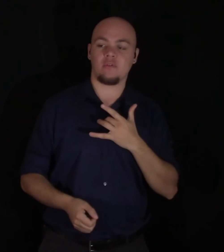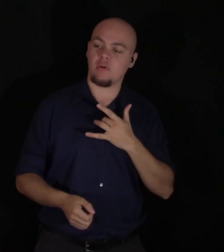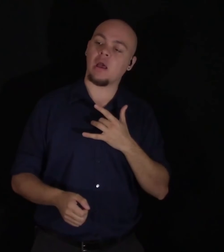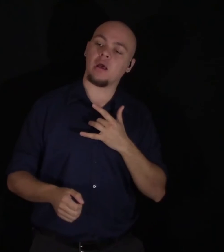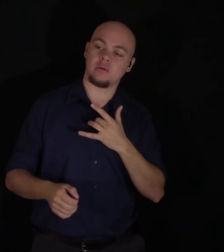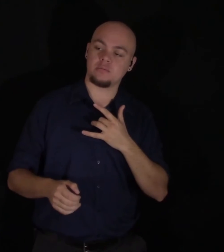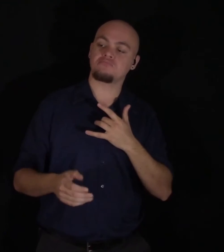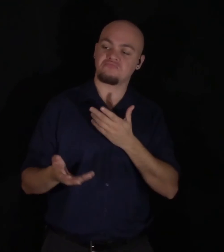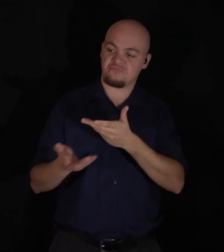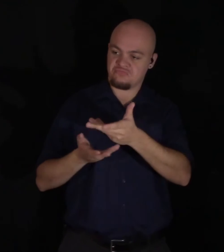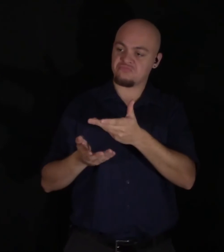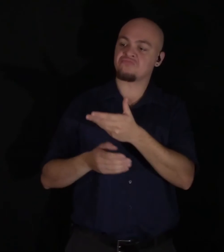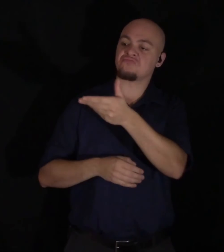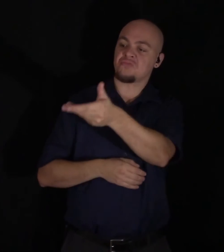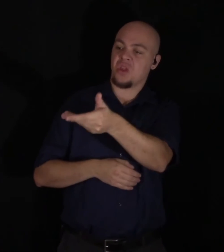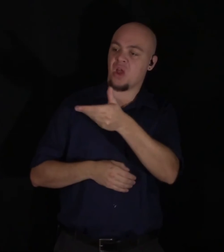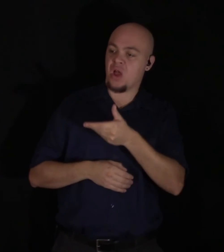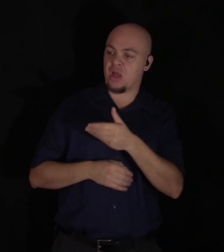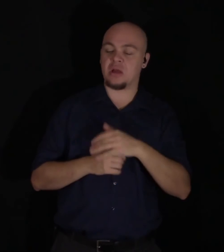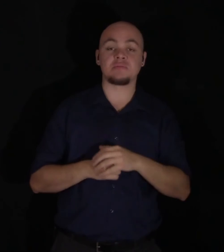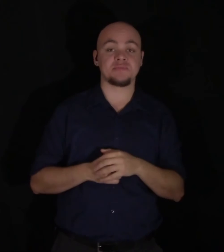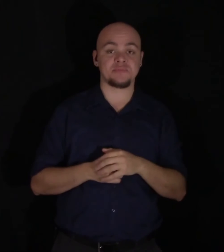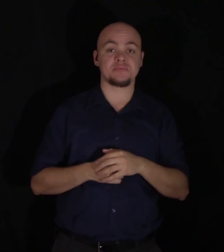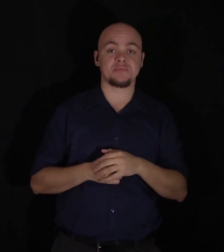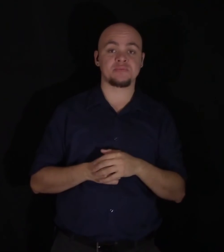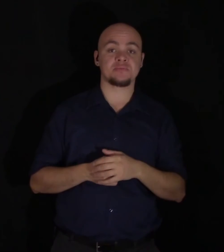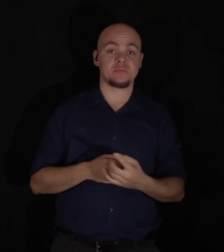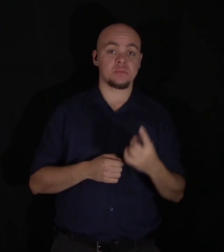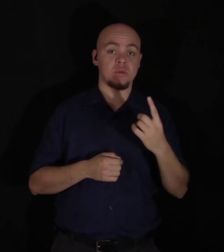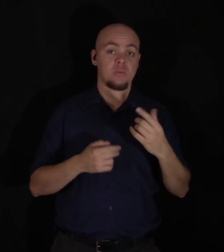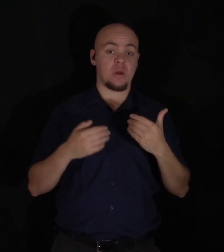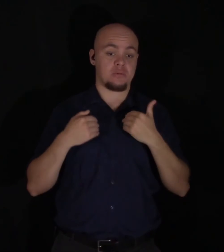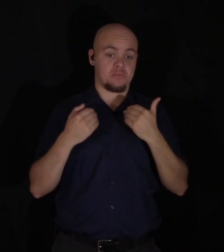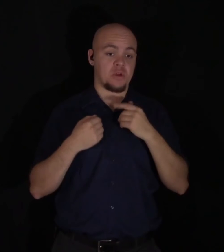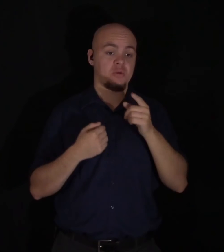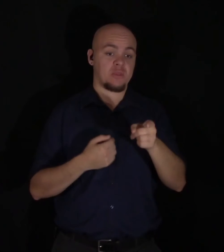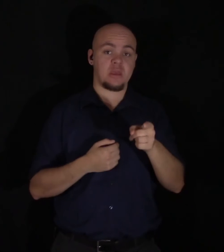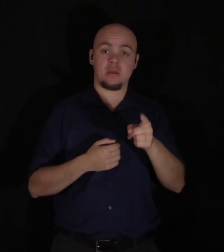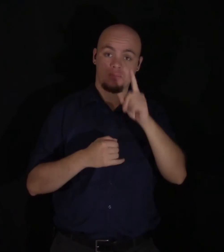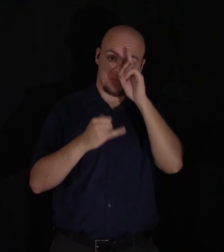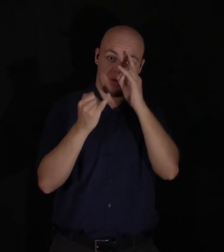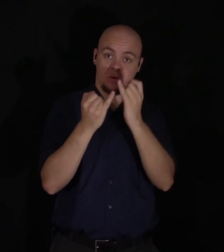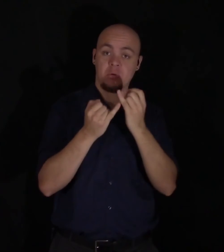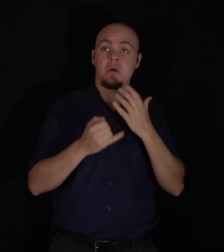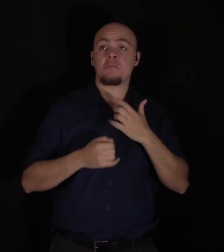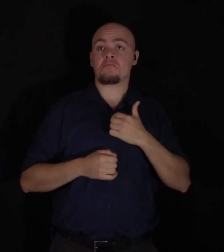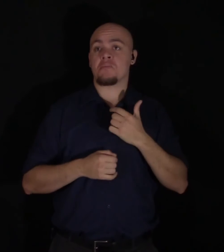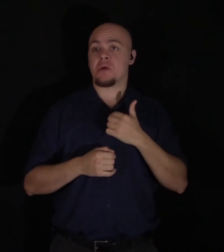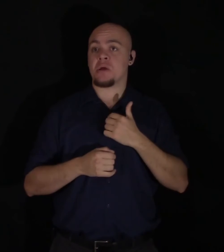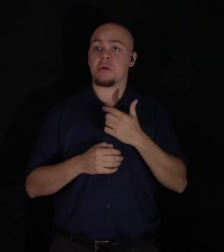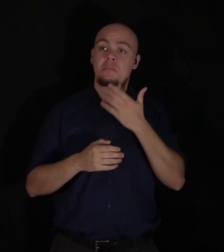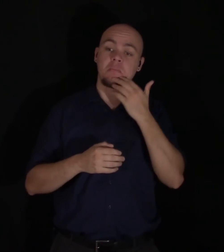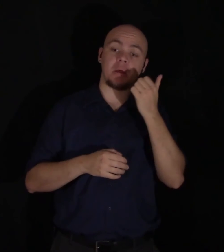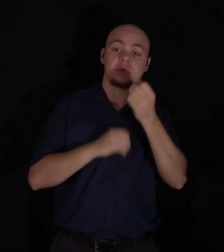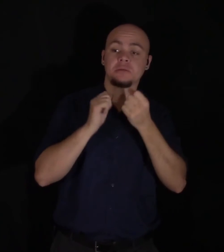engage him. A youth passed in solitude, my best years spent under your gentle and feminine